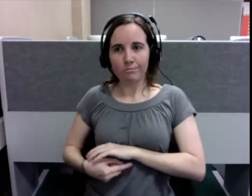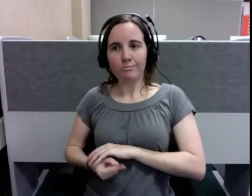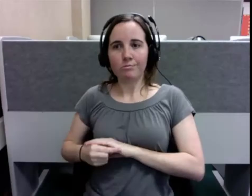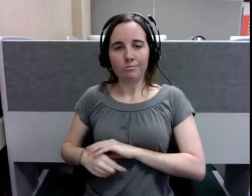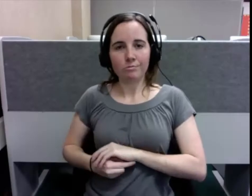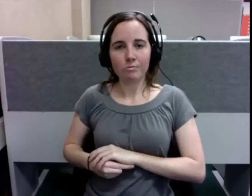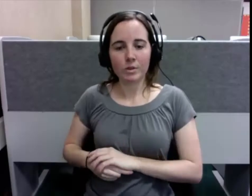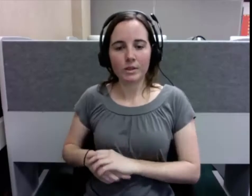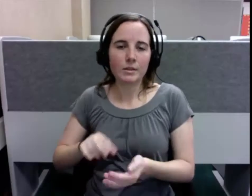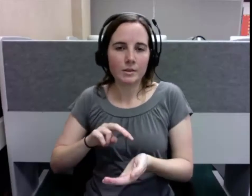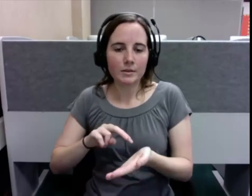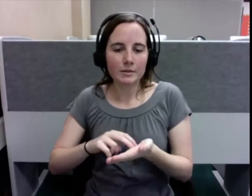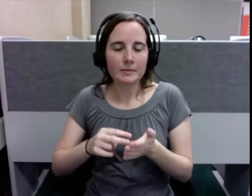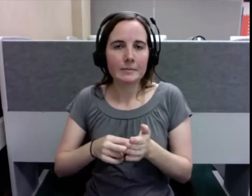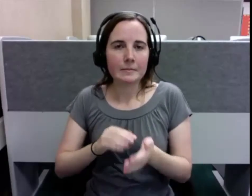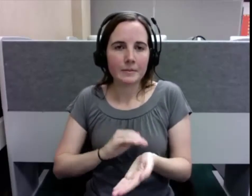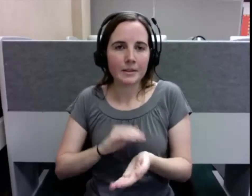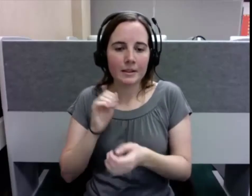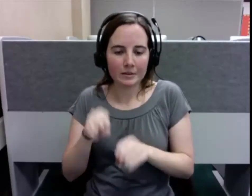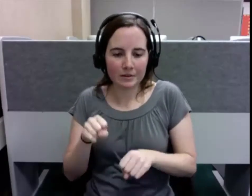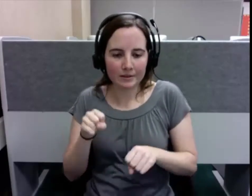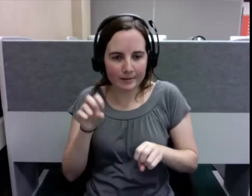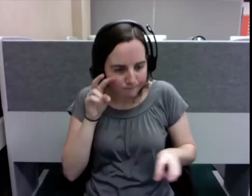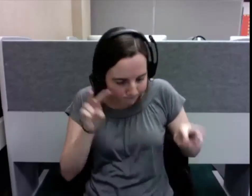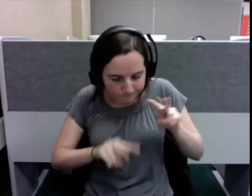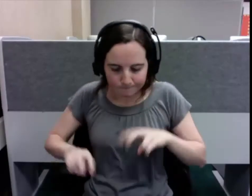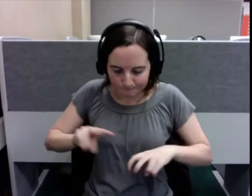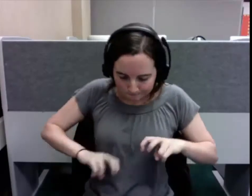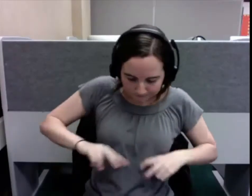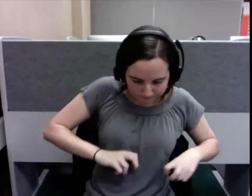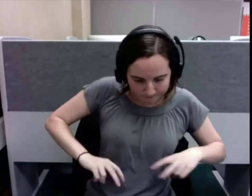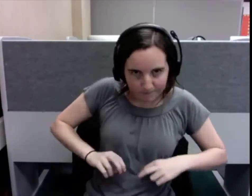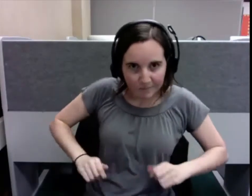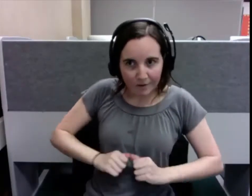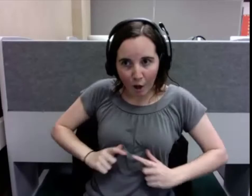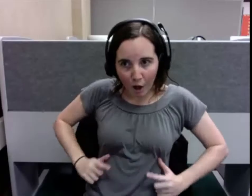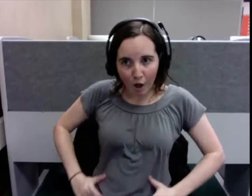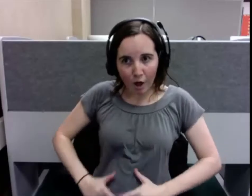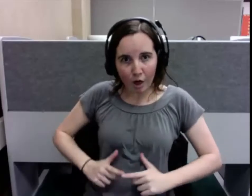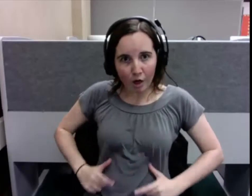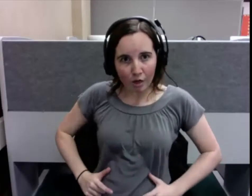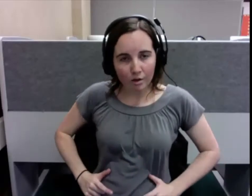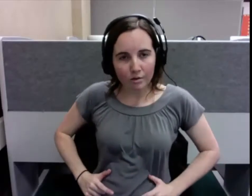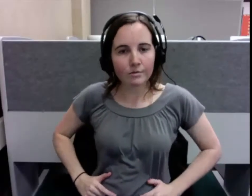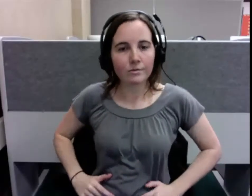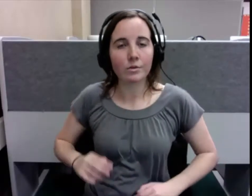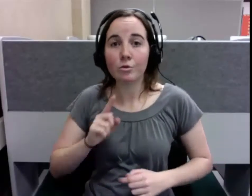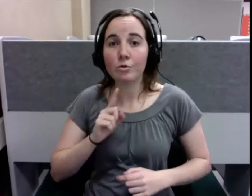look at every inch of the colon, and it's actually a visualization of the inside. If there are any